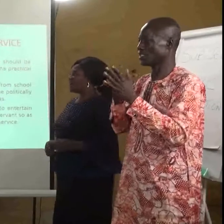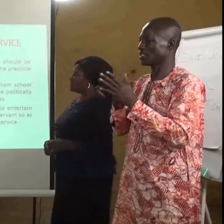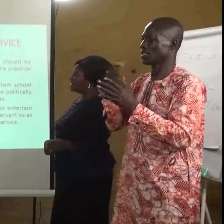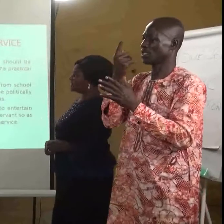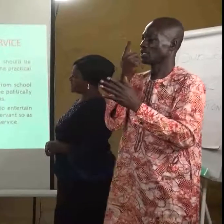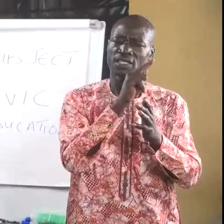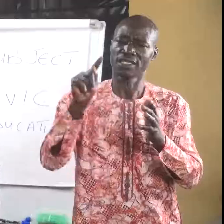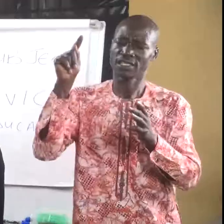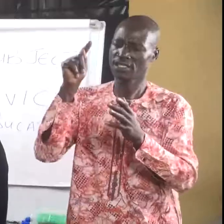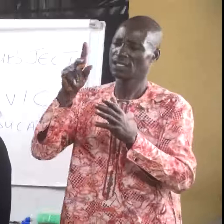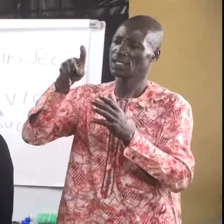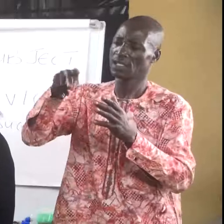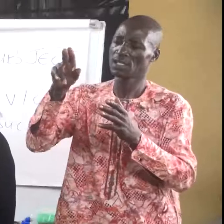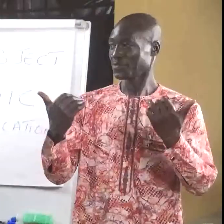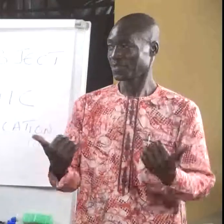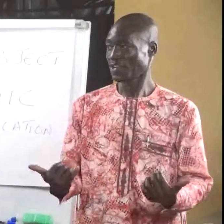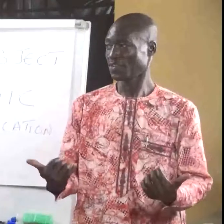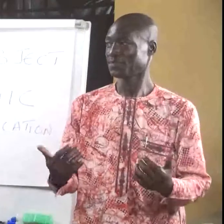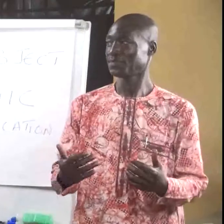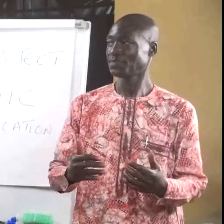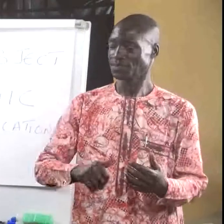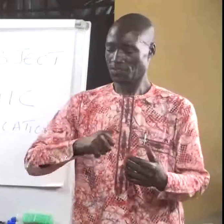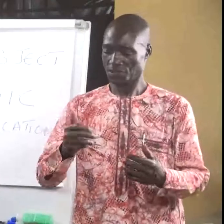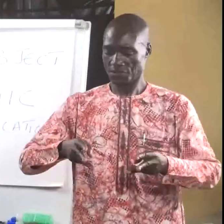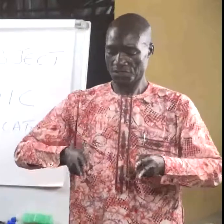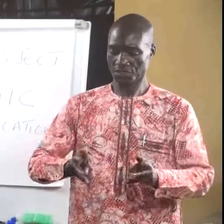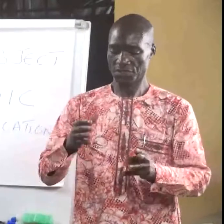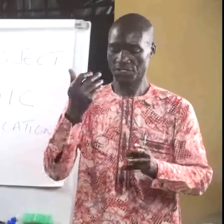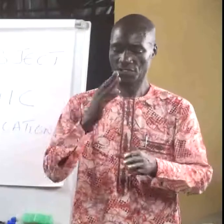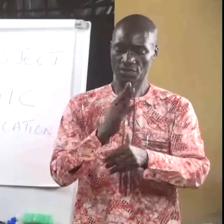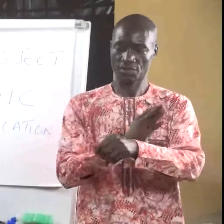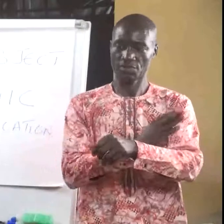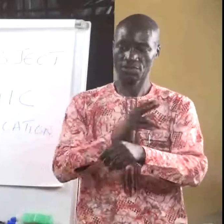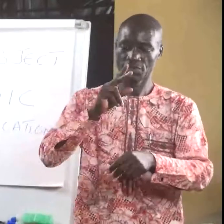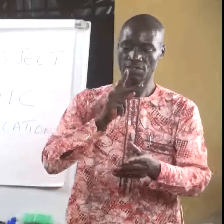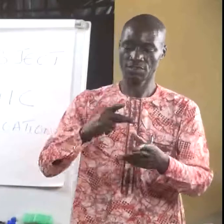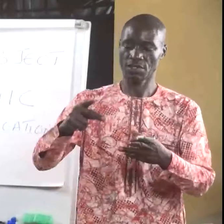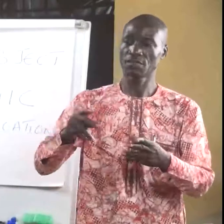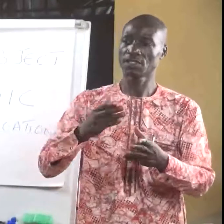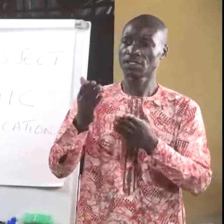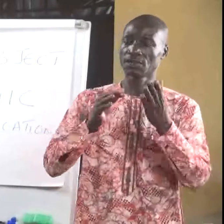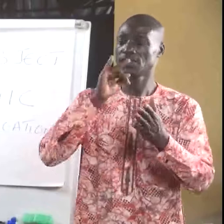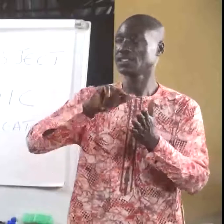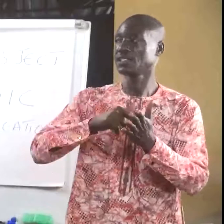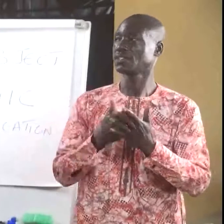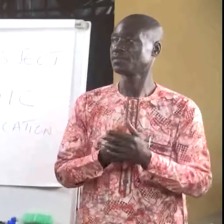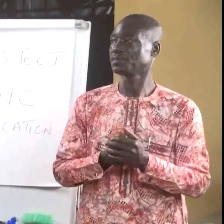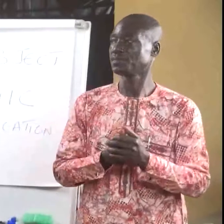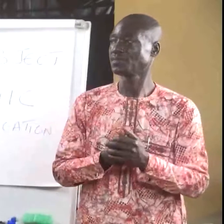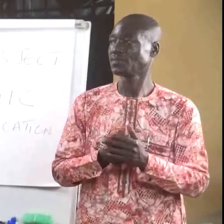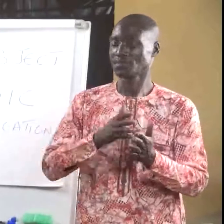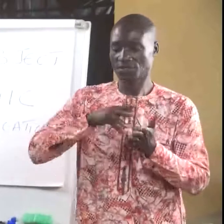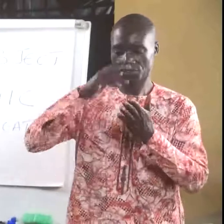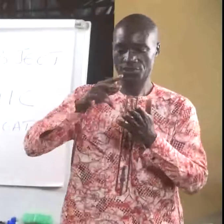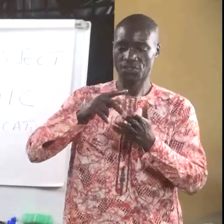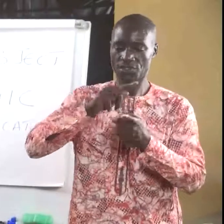their responsibilities. Another ways of improving public service is this. My learners, when